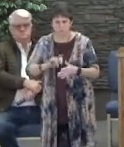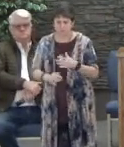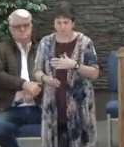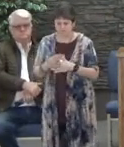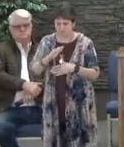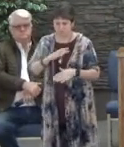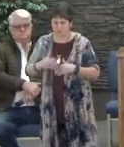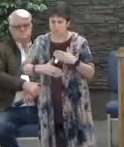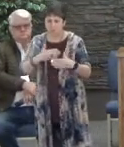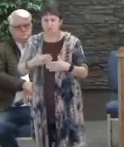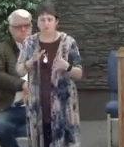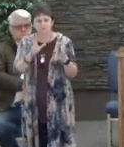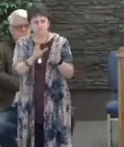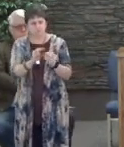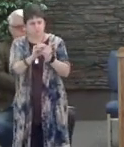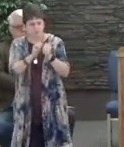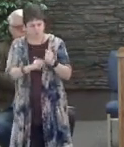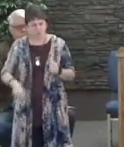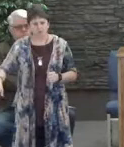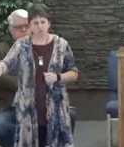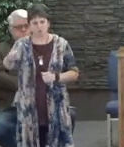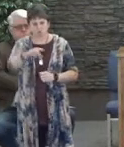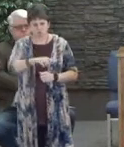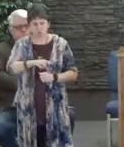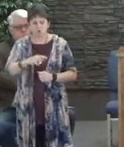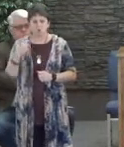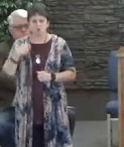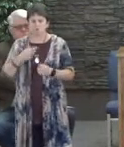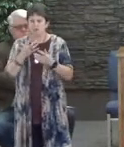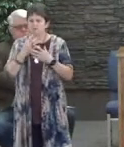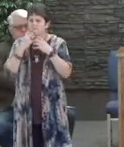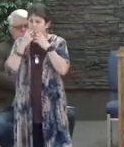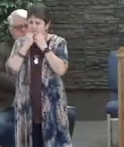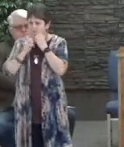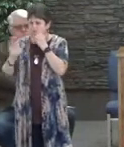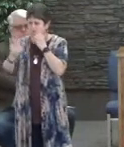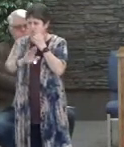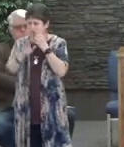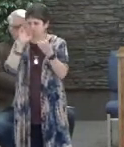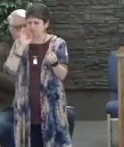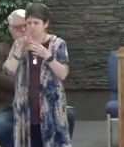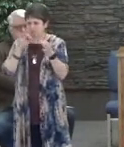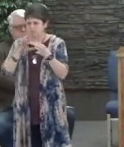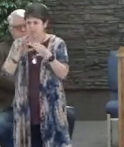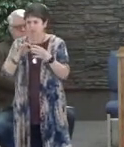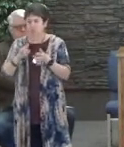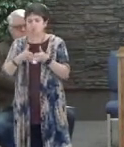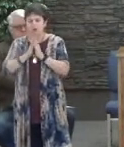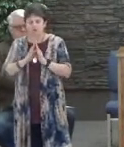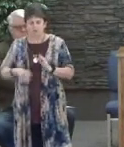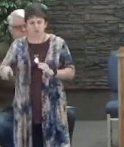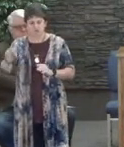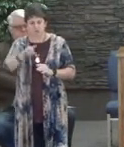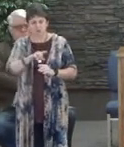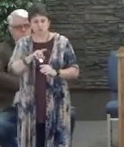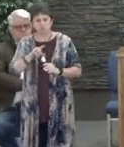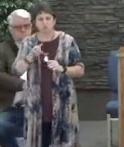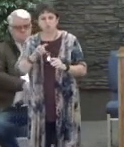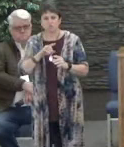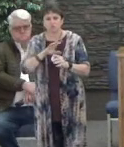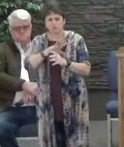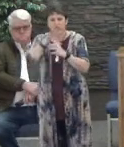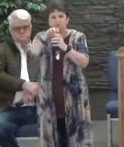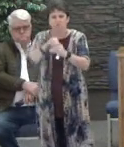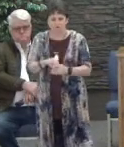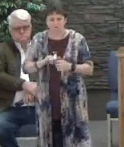morning, is consulting with you. We value your input. We're asking you to engage in this